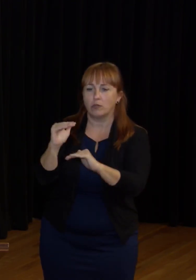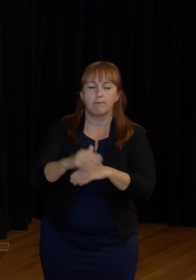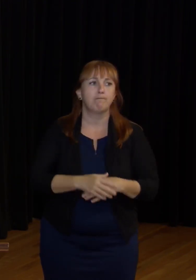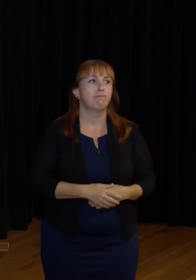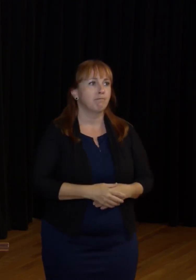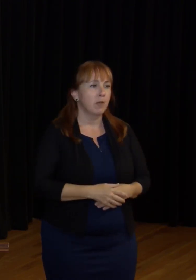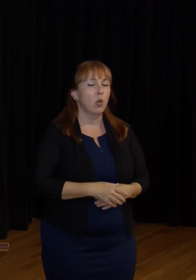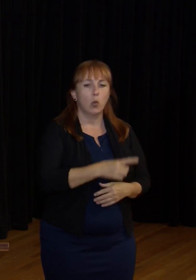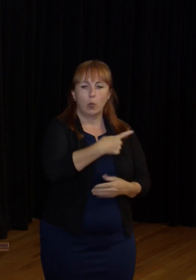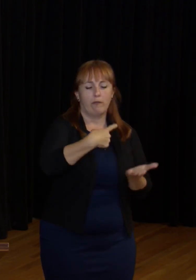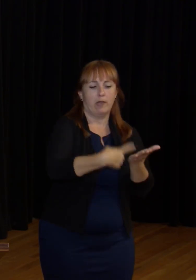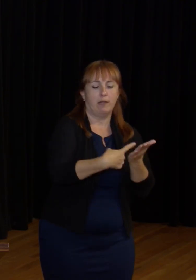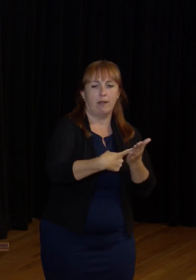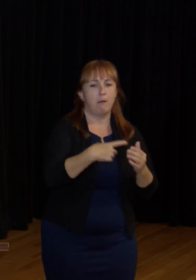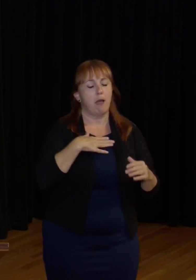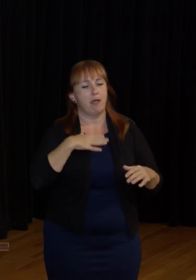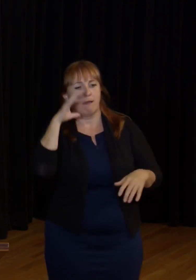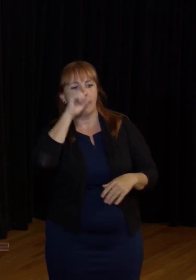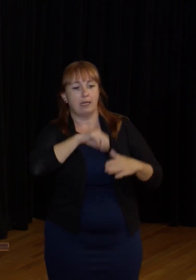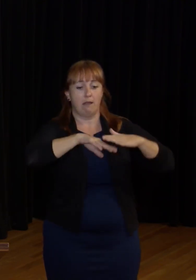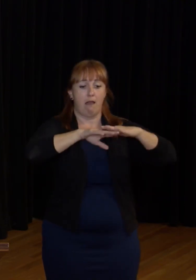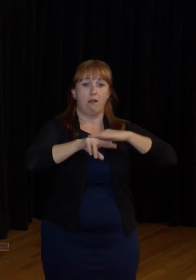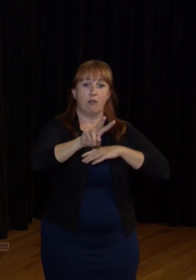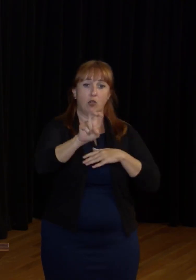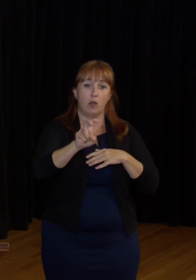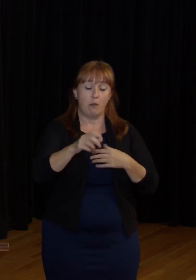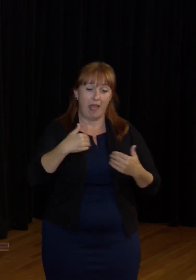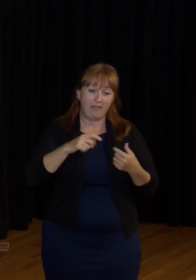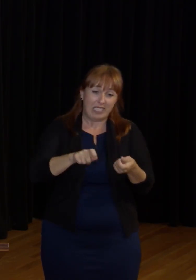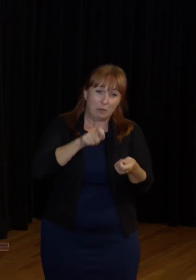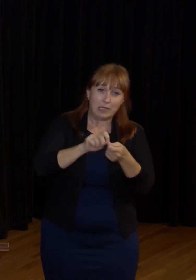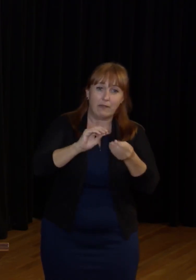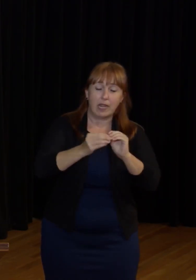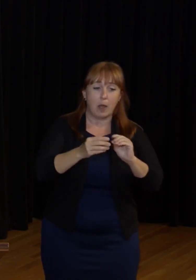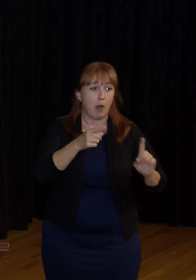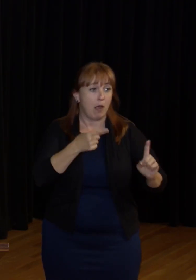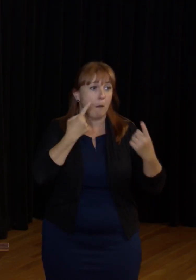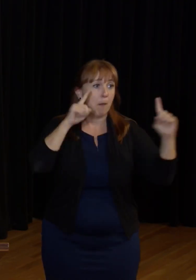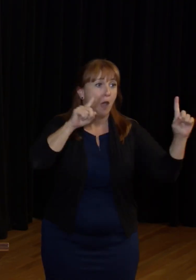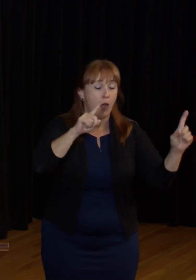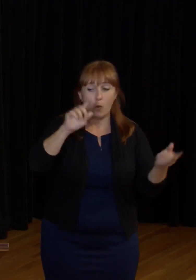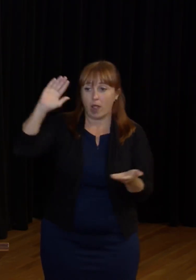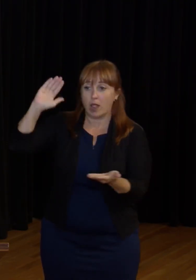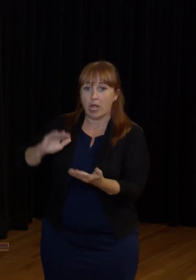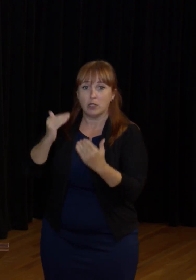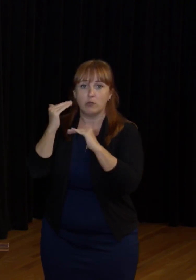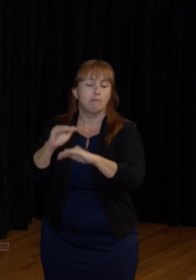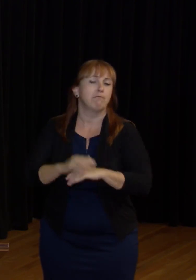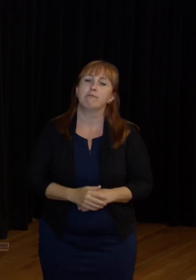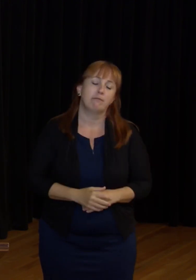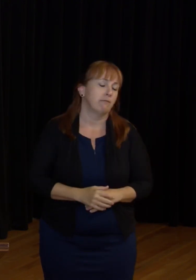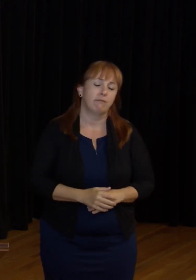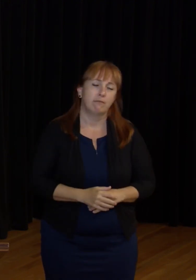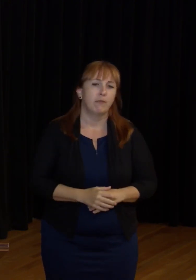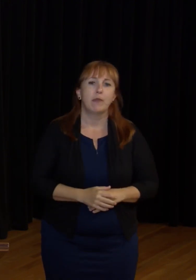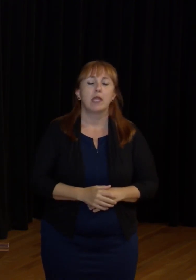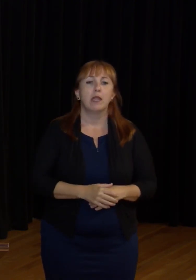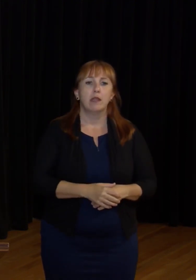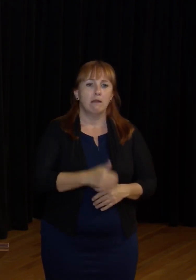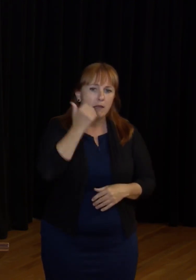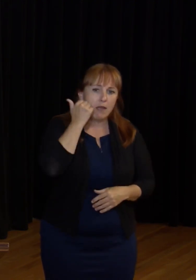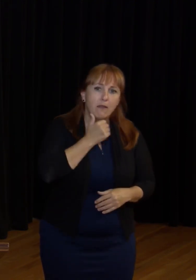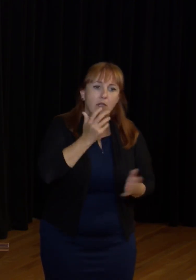now we have to get well below 200, but there's not a hard number, but well below 200. And, you know, we have been in daily consultation with the hospitals.